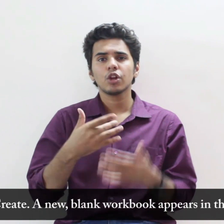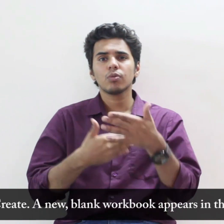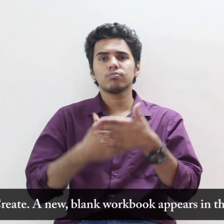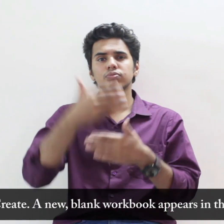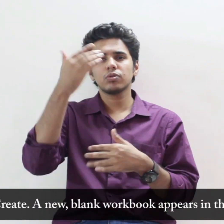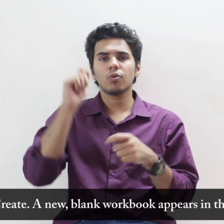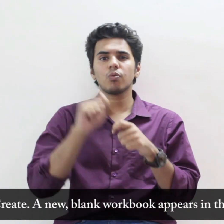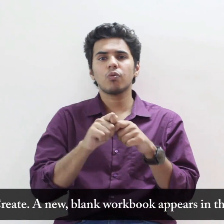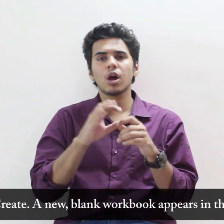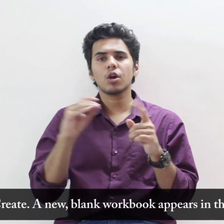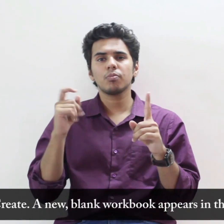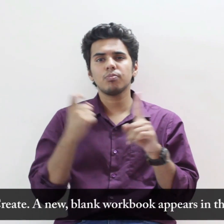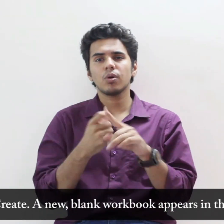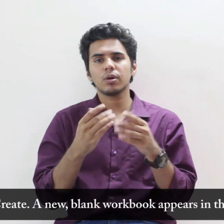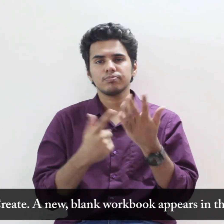blank workbook appears in the window.